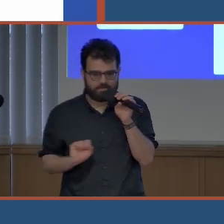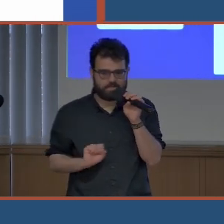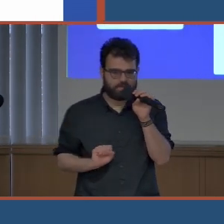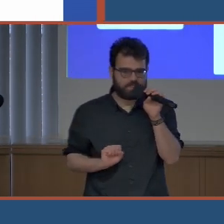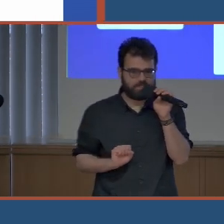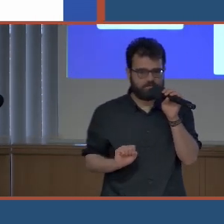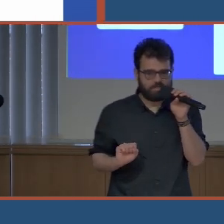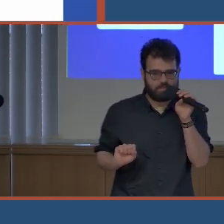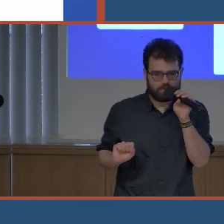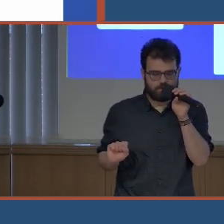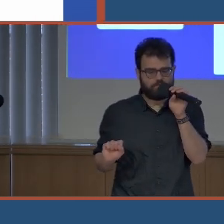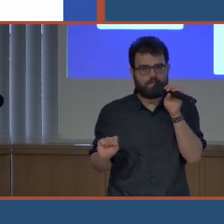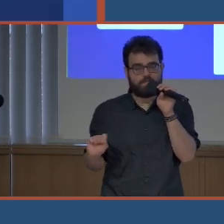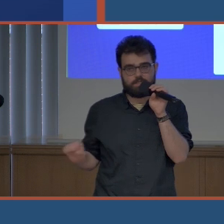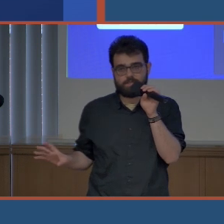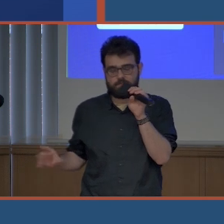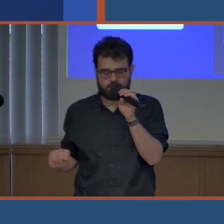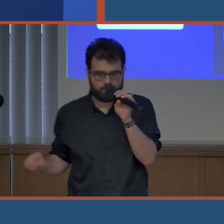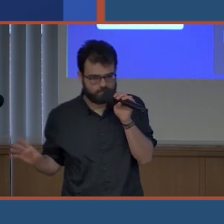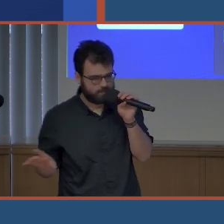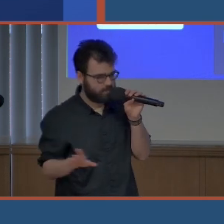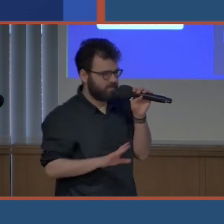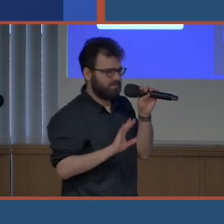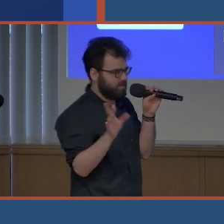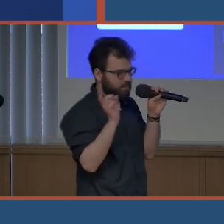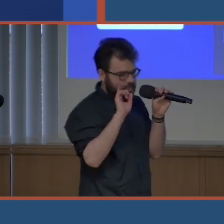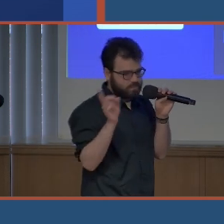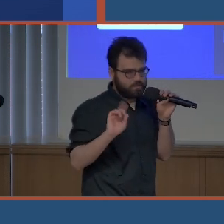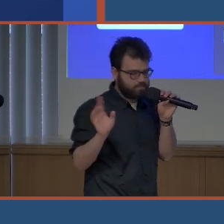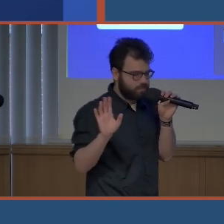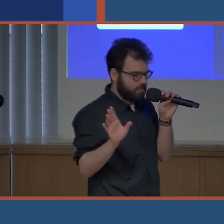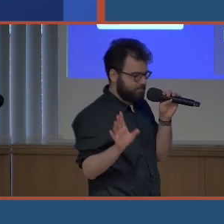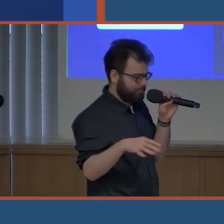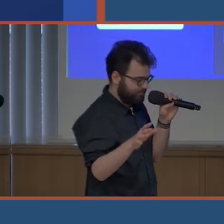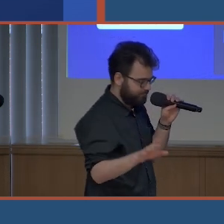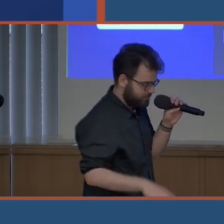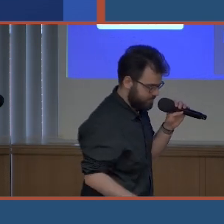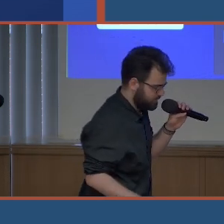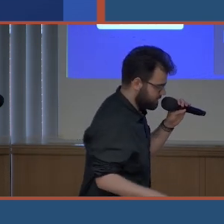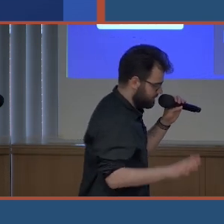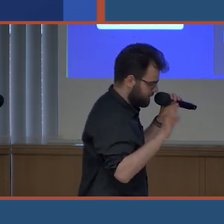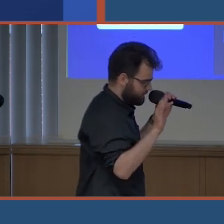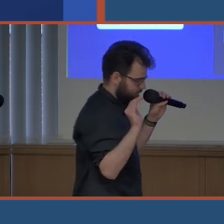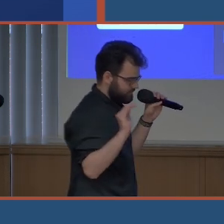like 50% of intelligibility would be here, but don't